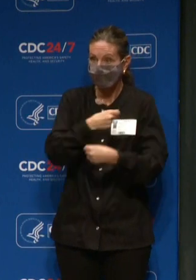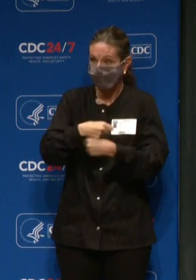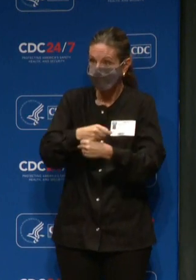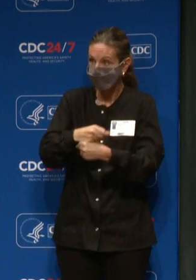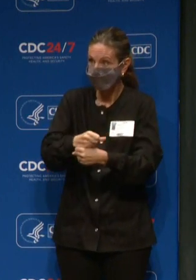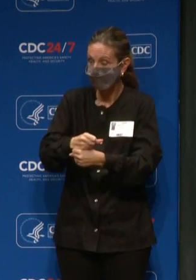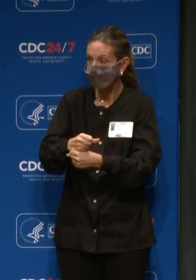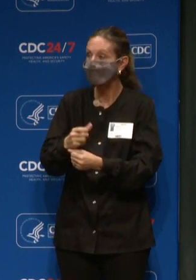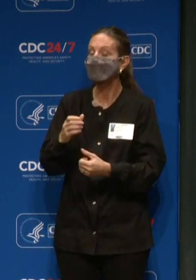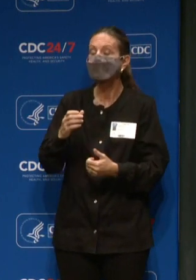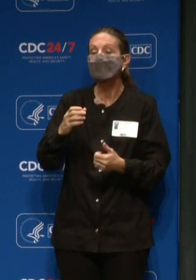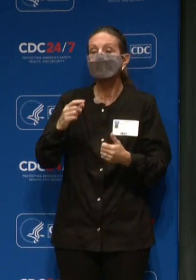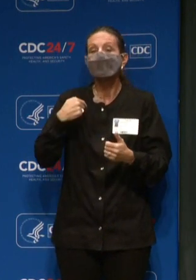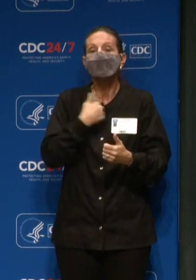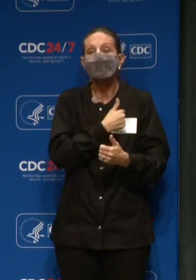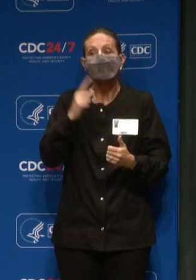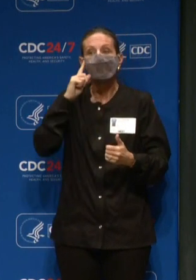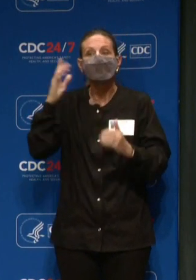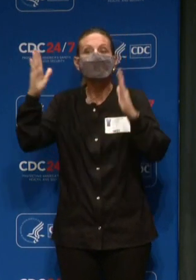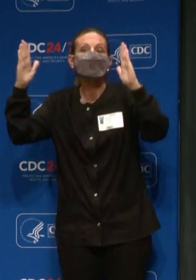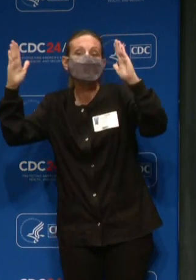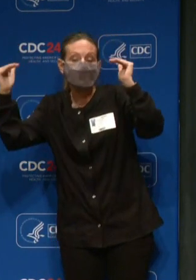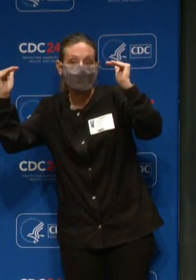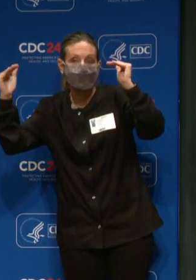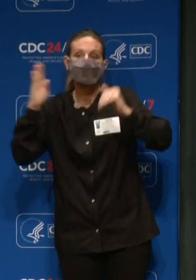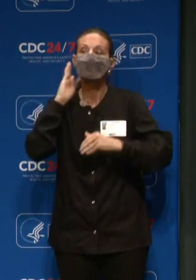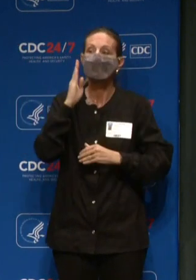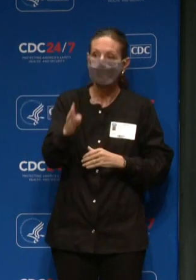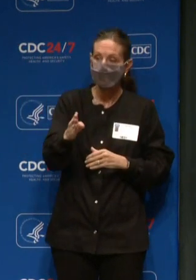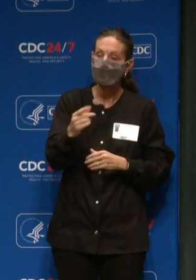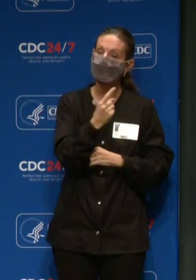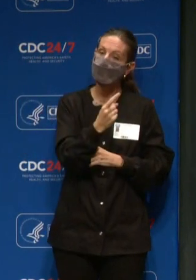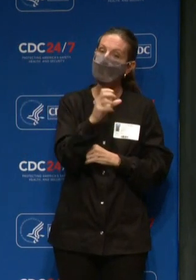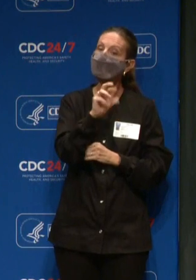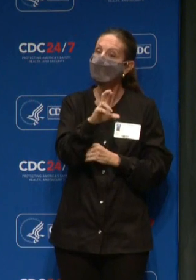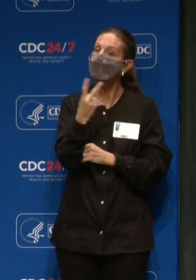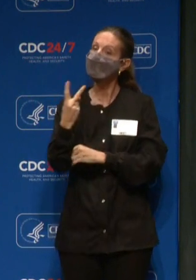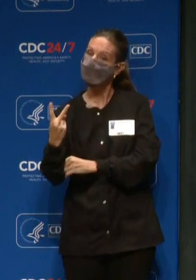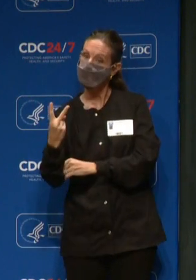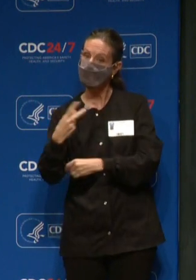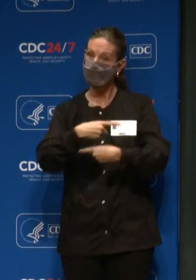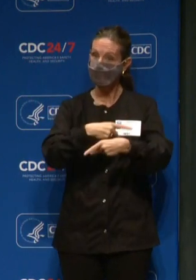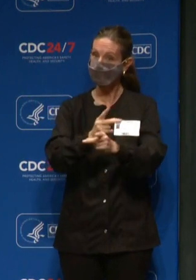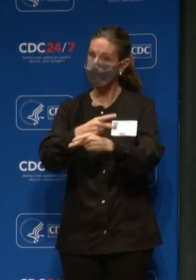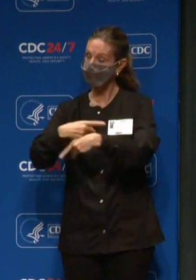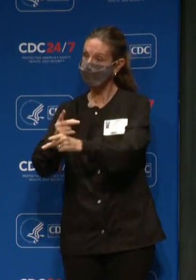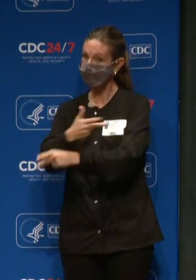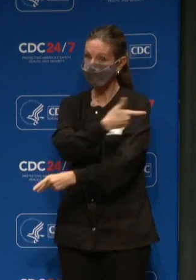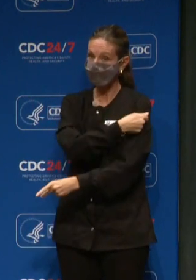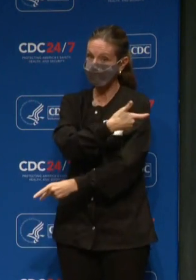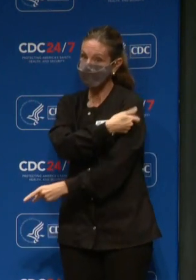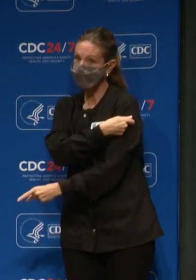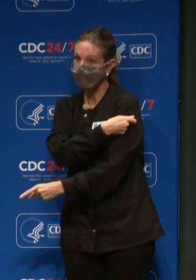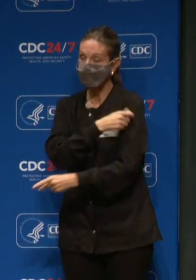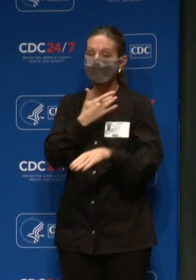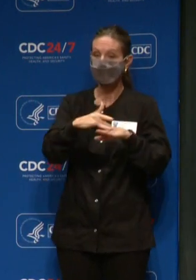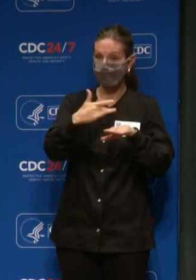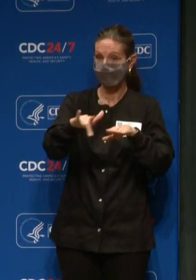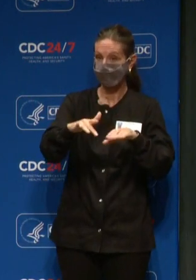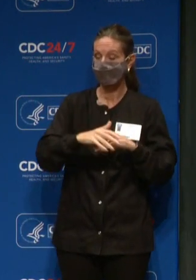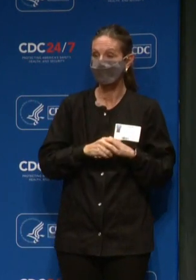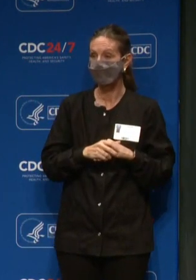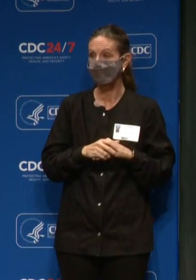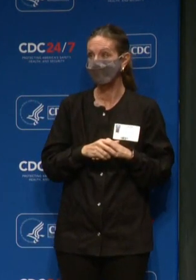expect that we will have at least one, possibly two products available before the end of the calendar year. The next question is,